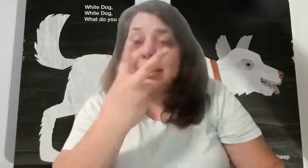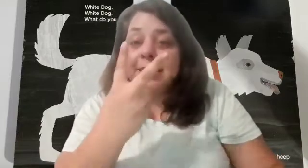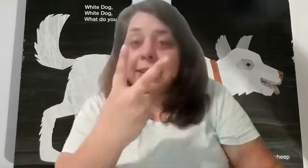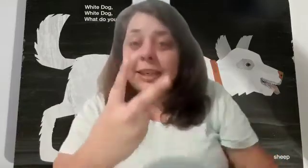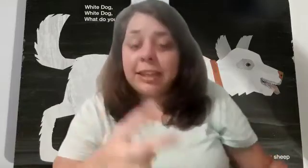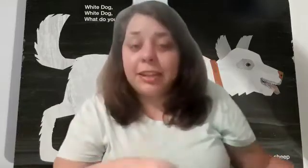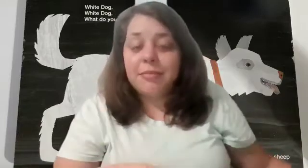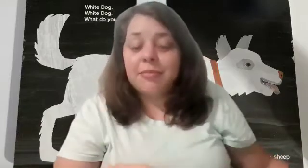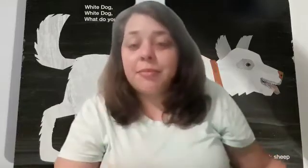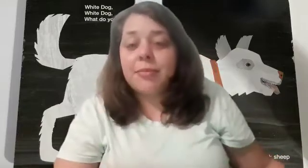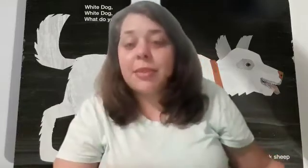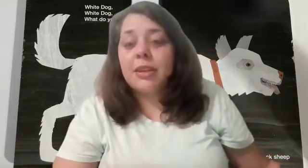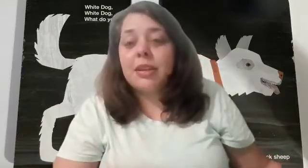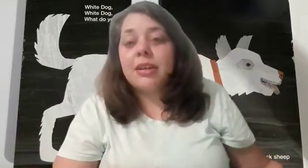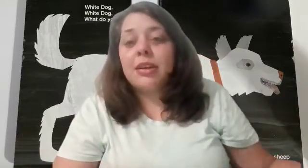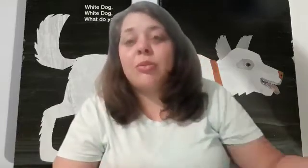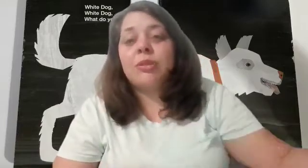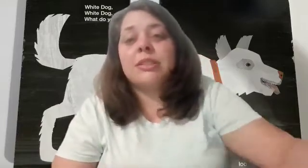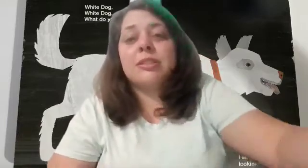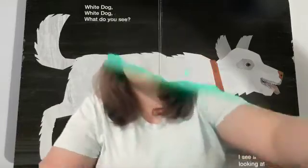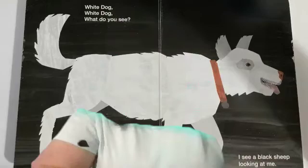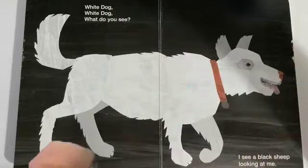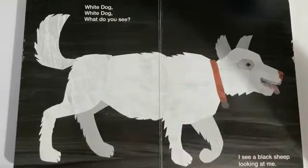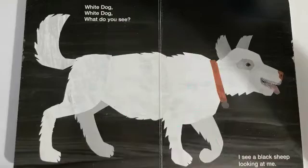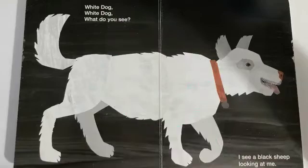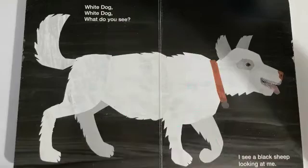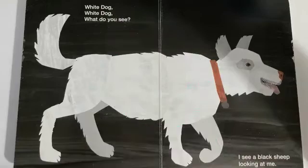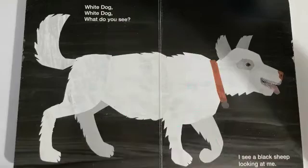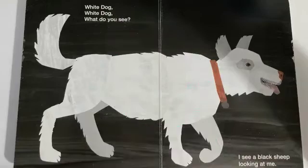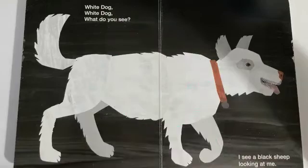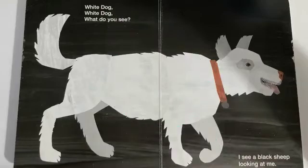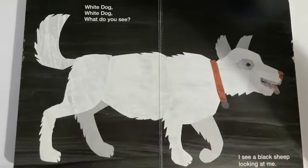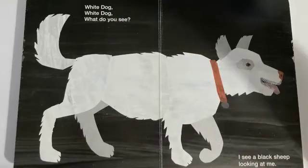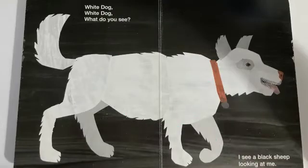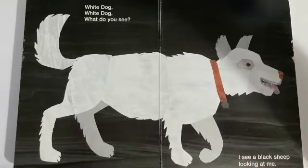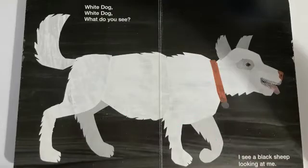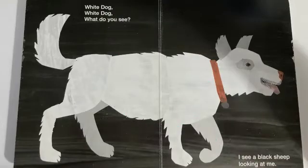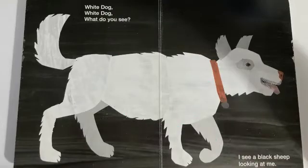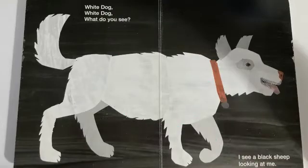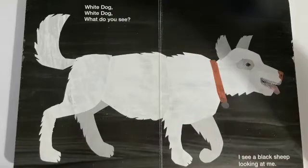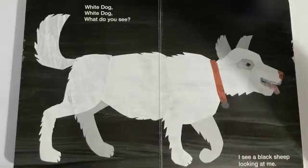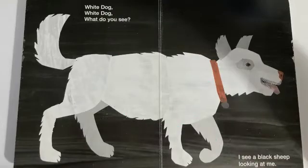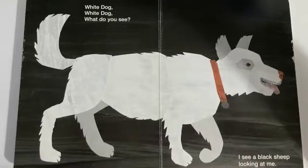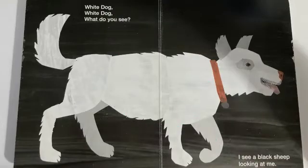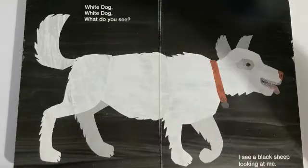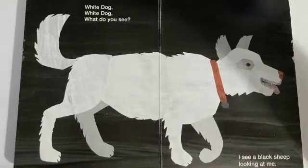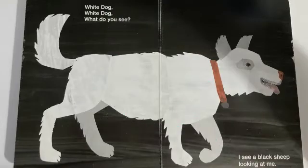I see. Now who does the white dog see? Who comes